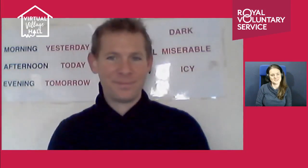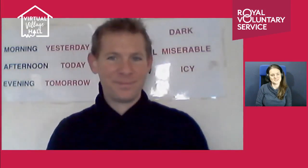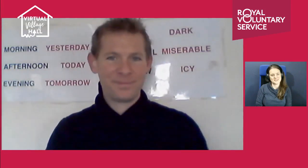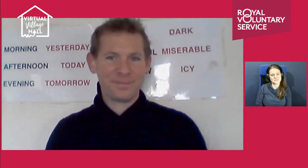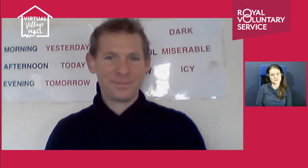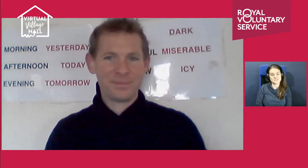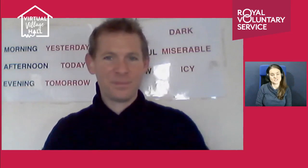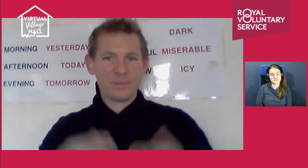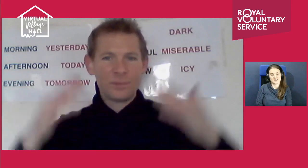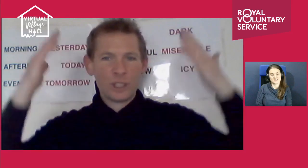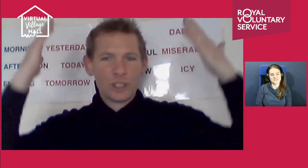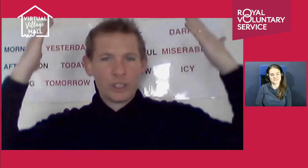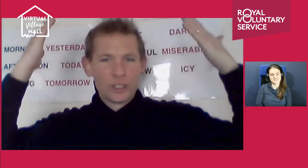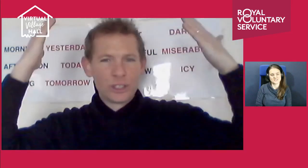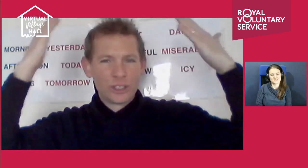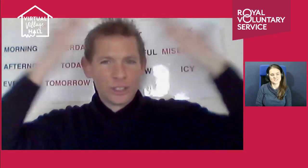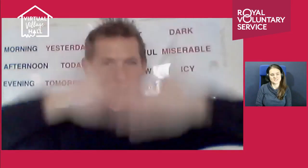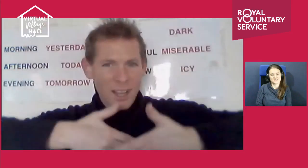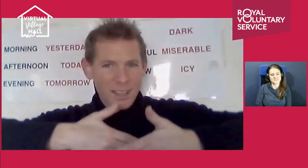Okay, and our next one is dark.